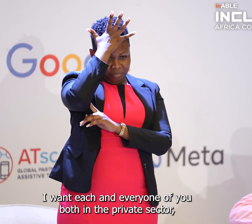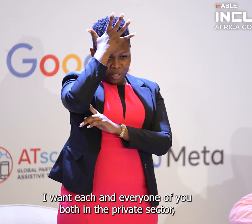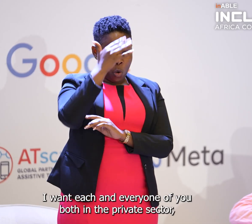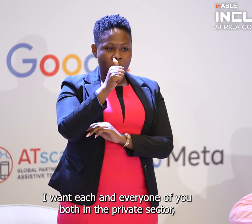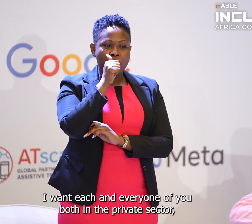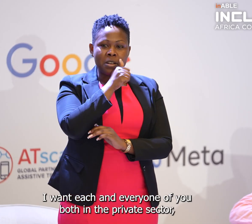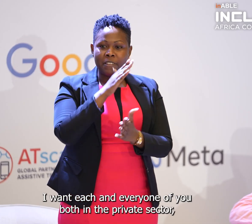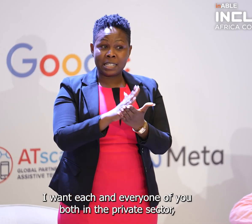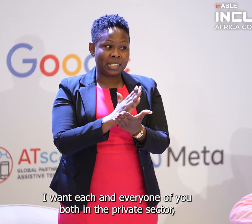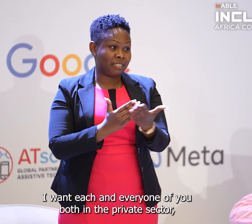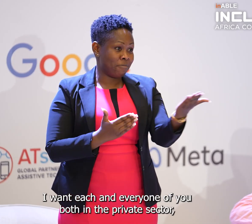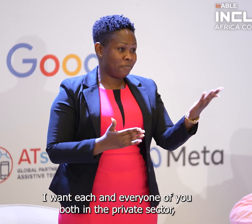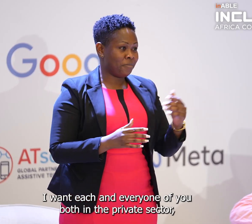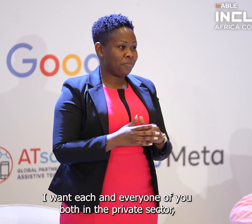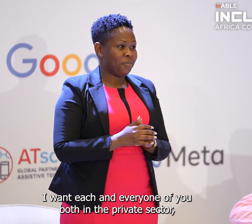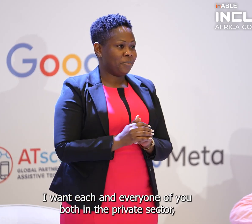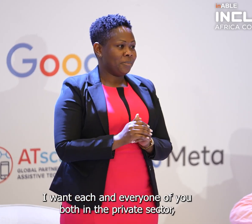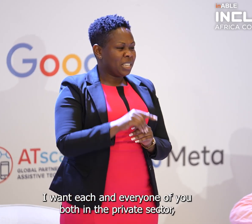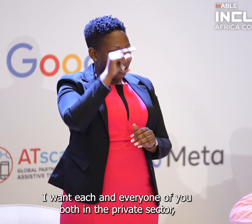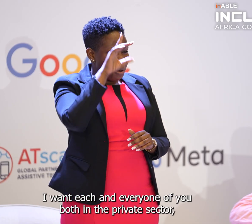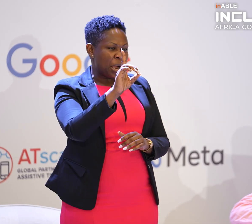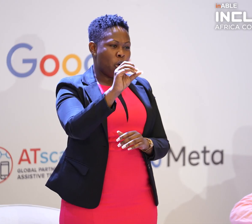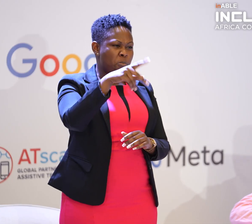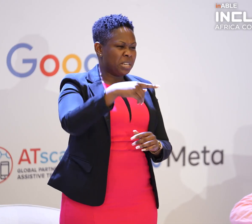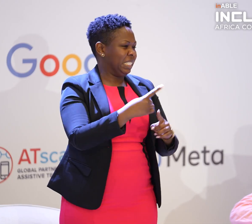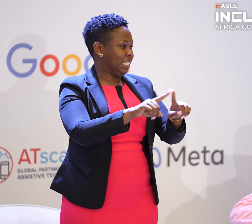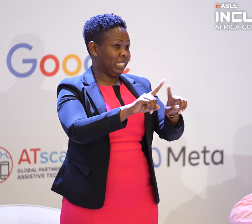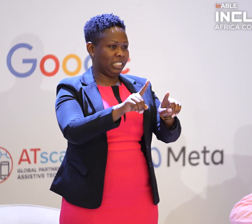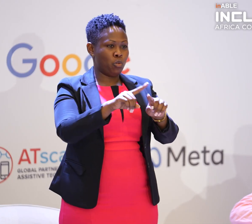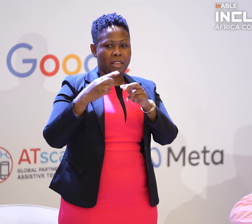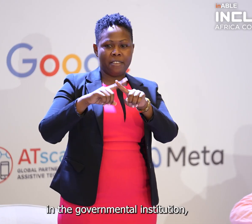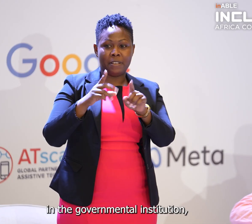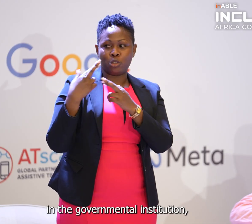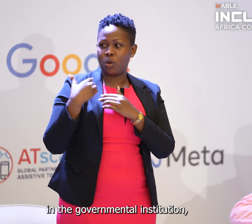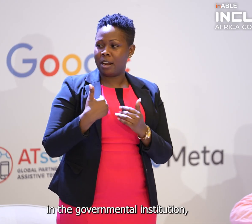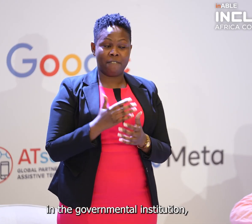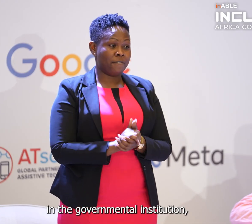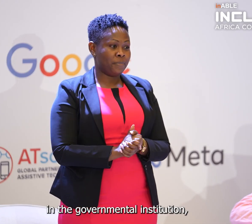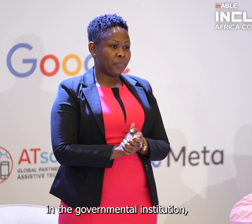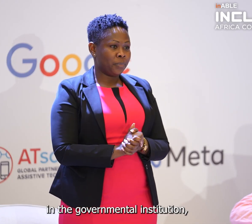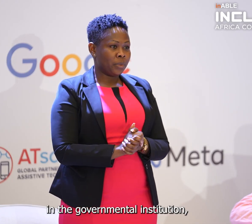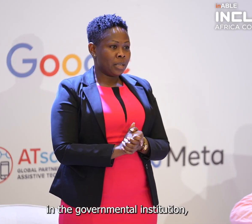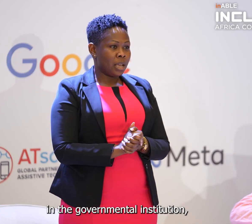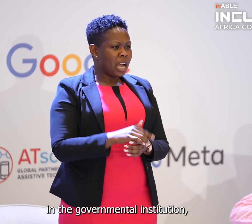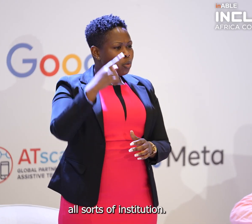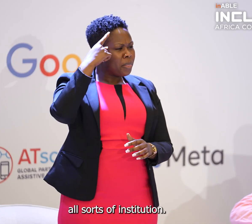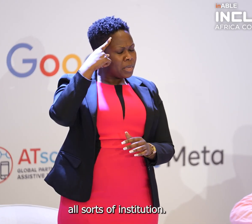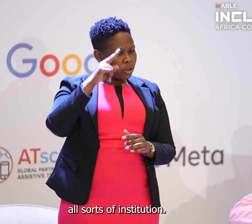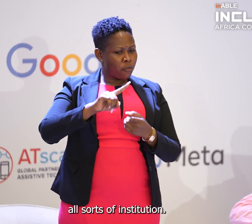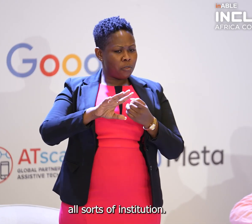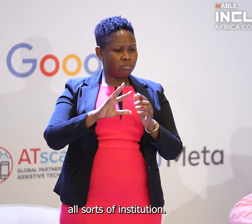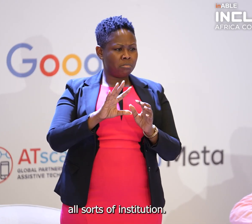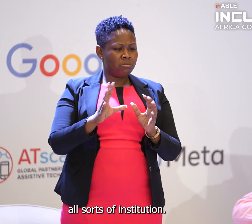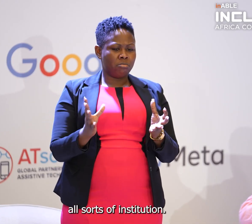I want each and every one of you, both in the private sector, in the governmental institution, all